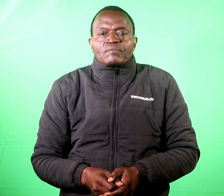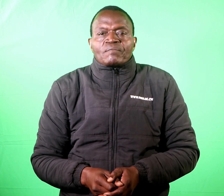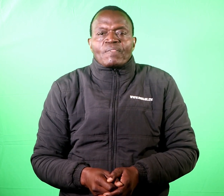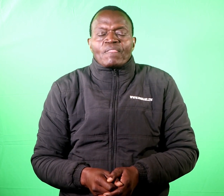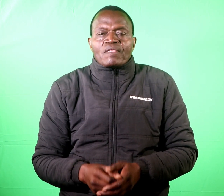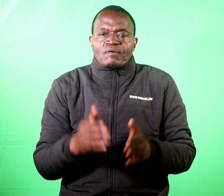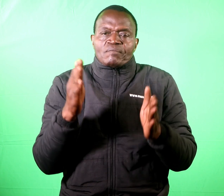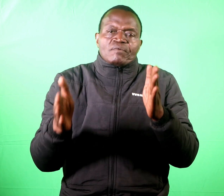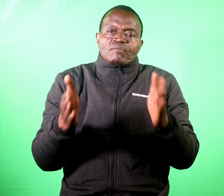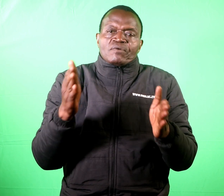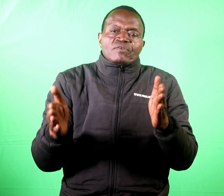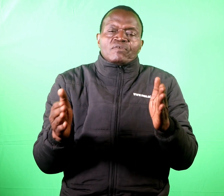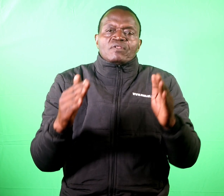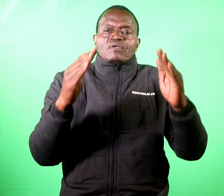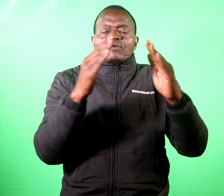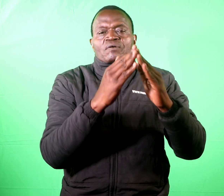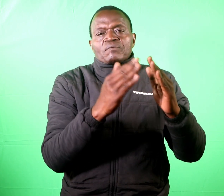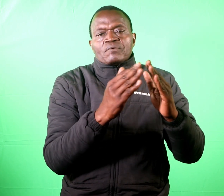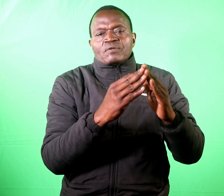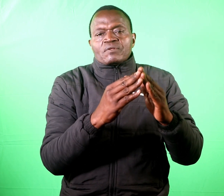Proportion of communities in percentages.